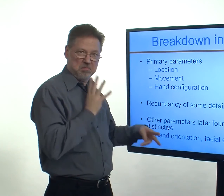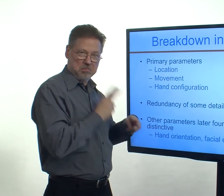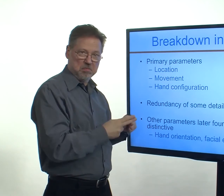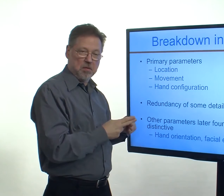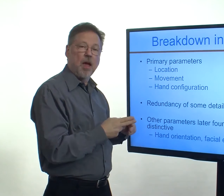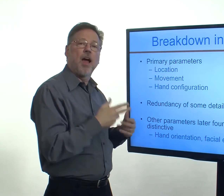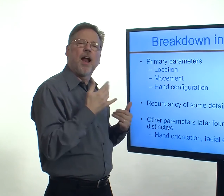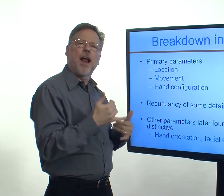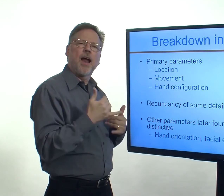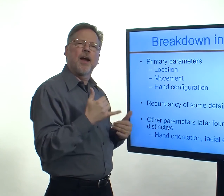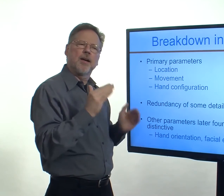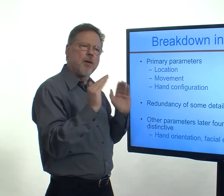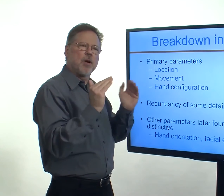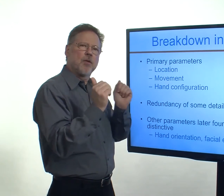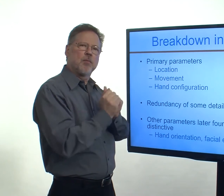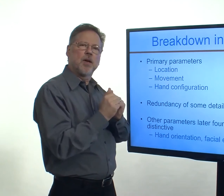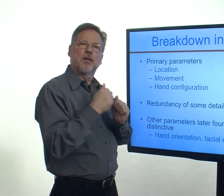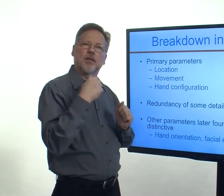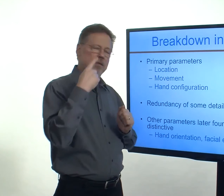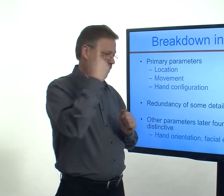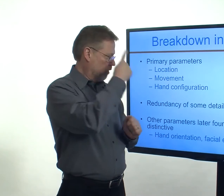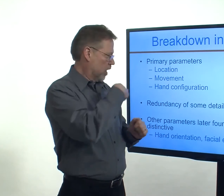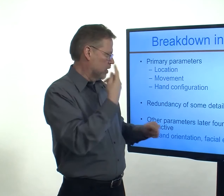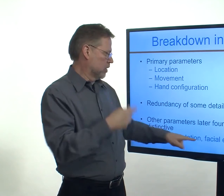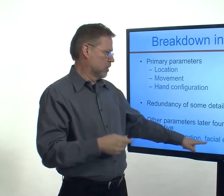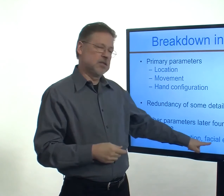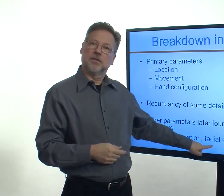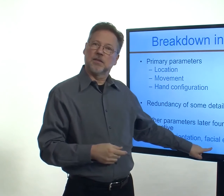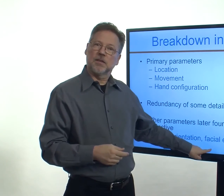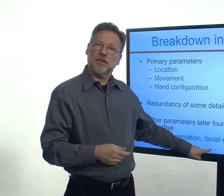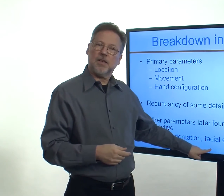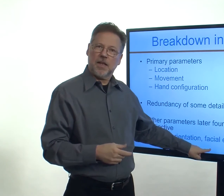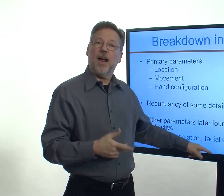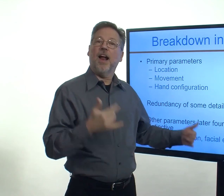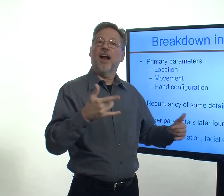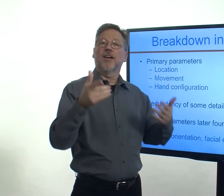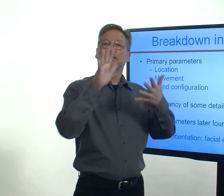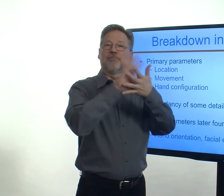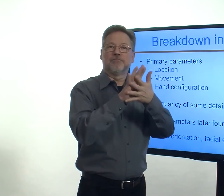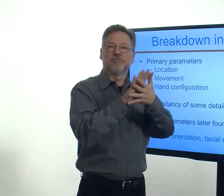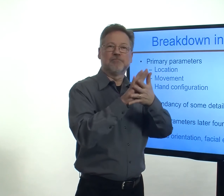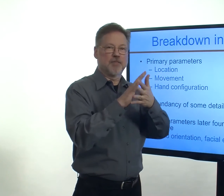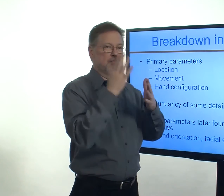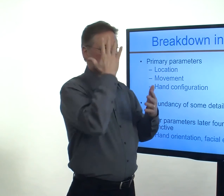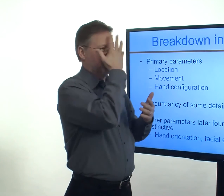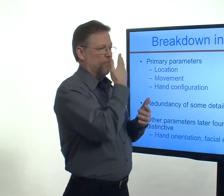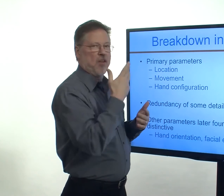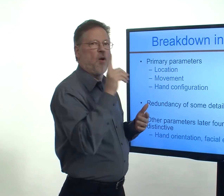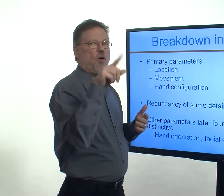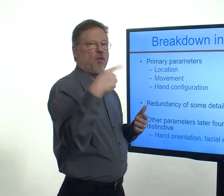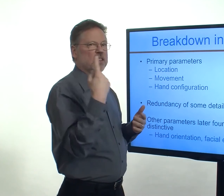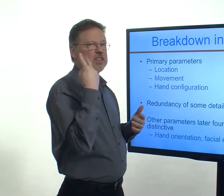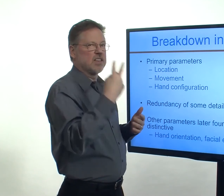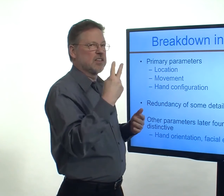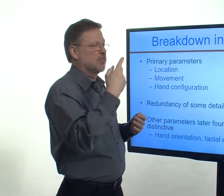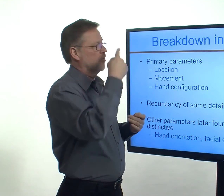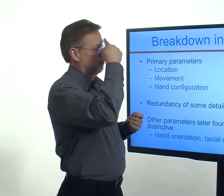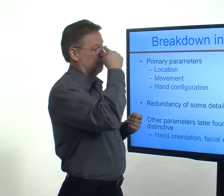Now, let's compare hand orientation to facial expression. In the film clip, you couldn't actually see the